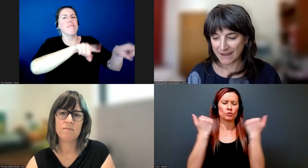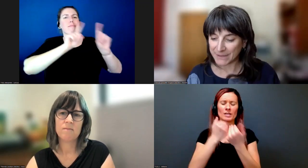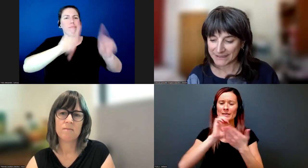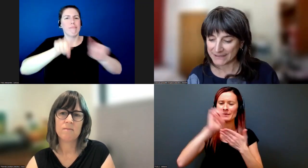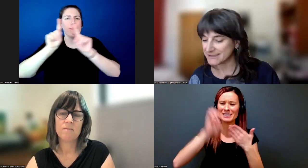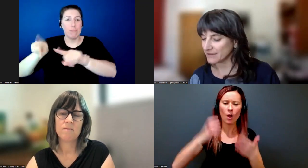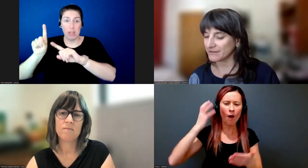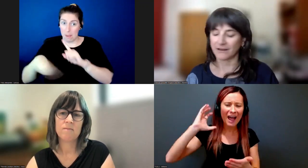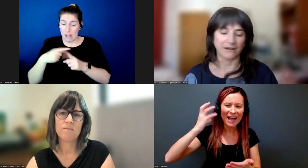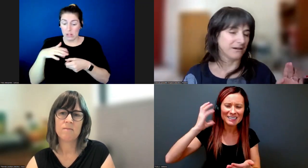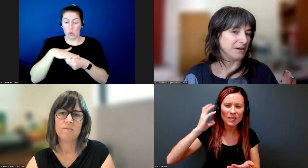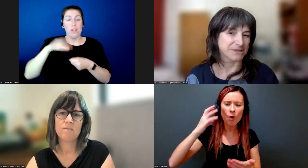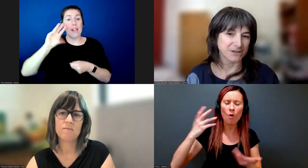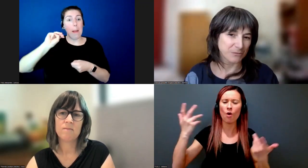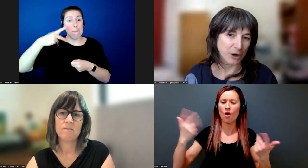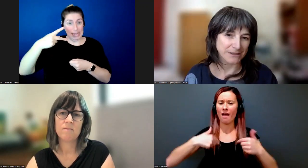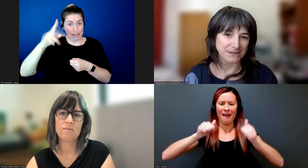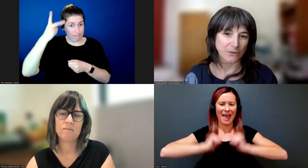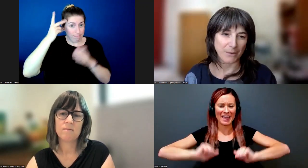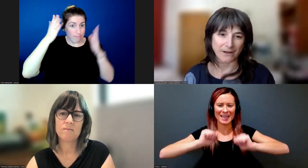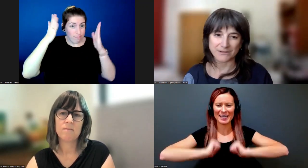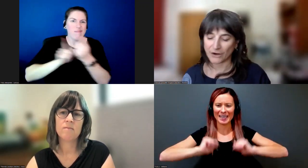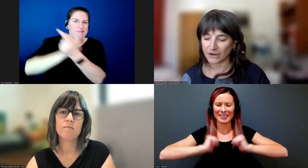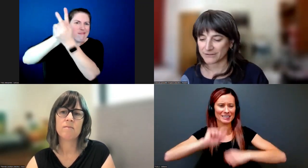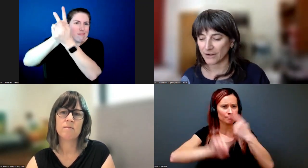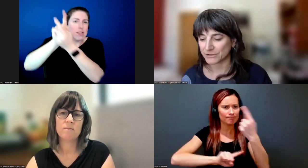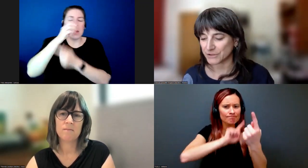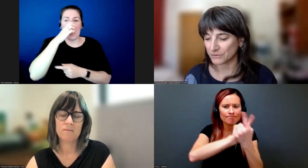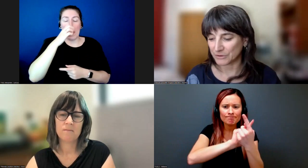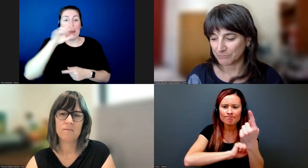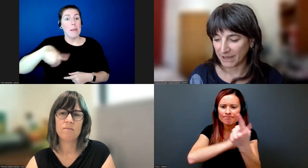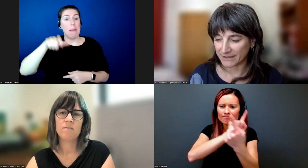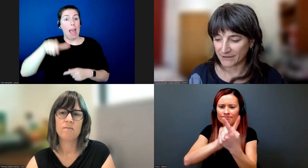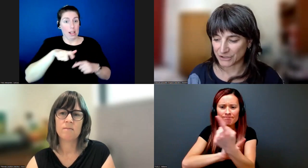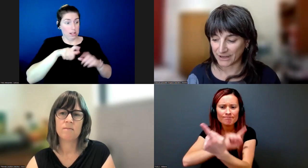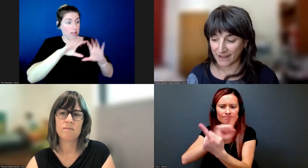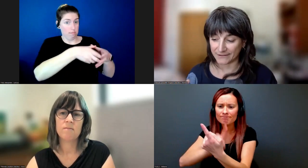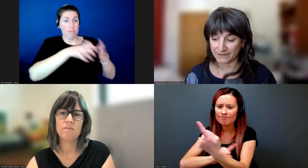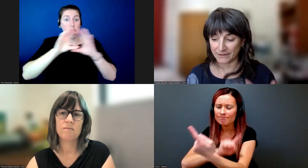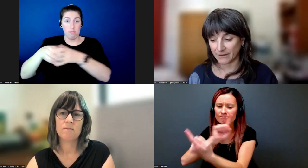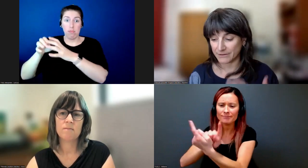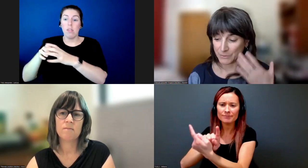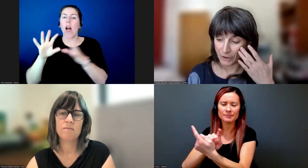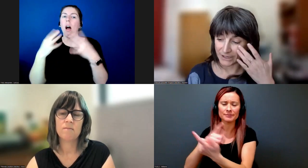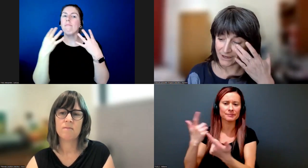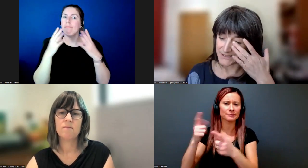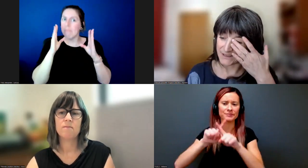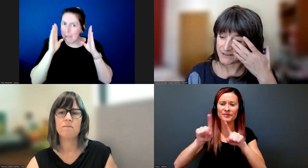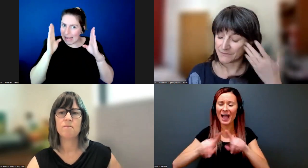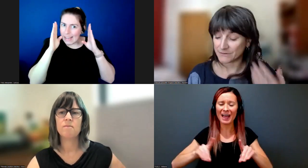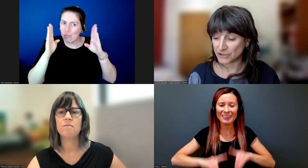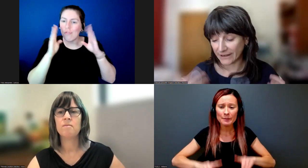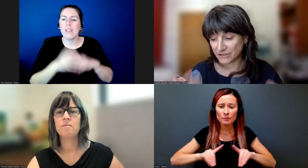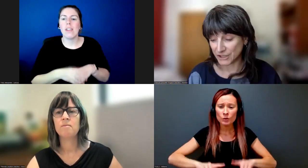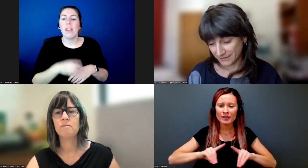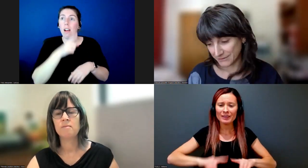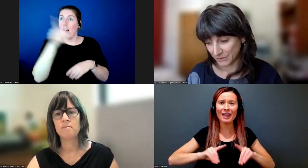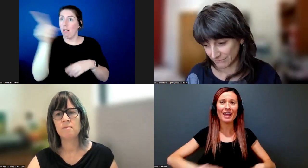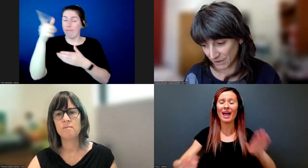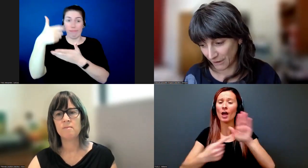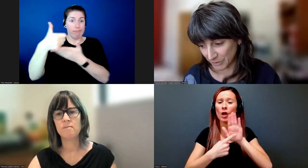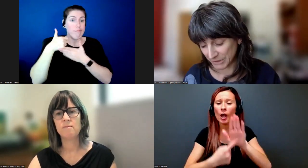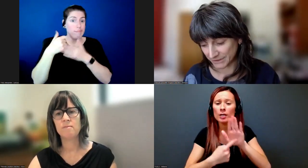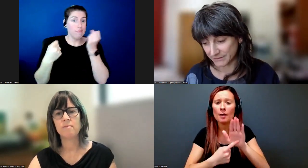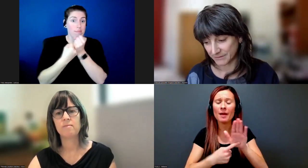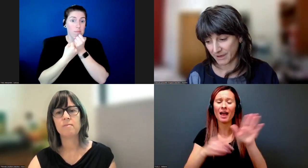local MPs. Opposition parties in Quebec started also to pay attention and supporting us and challenging